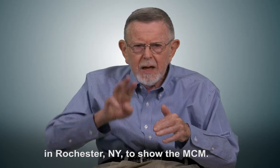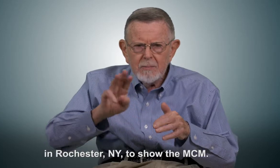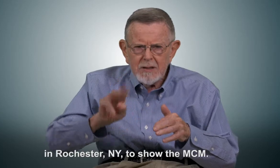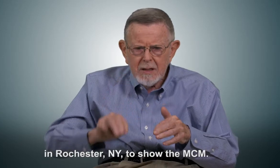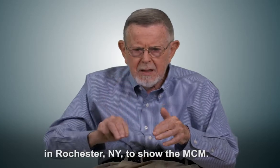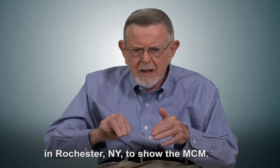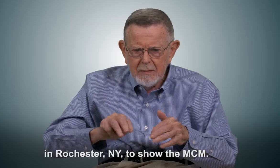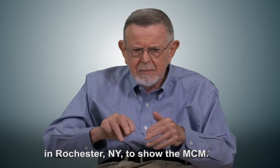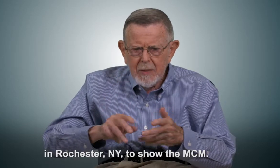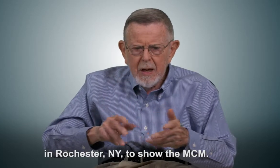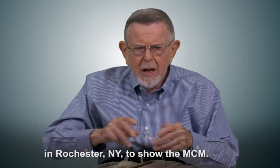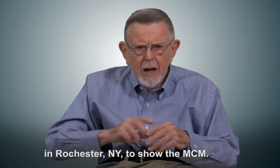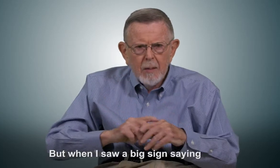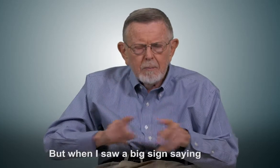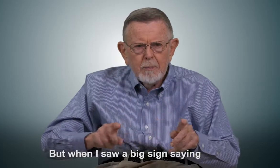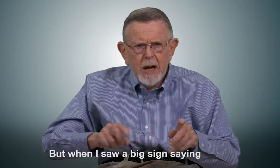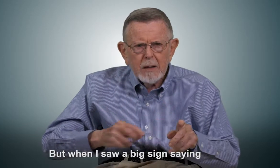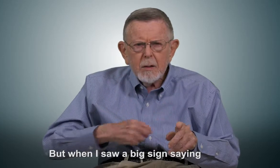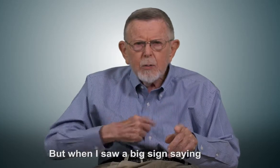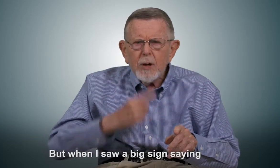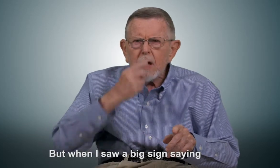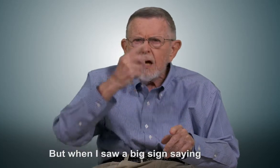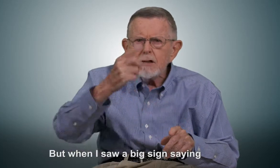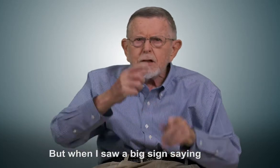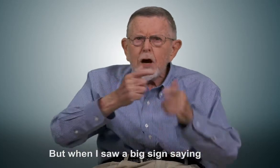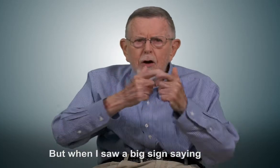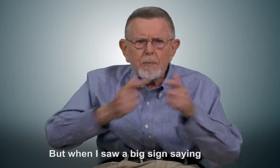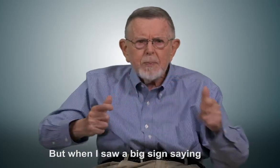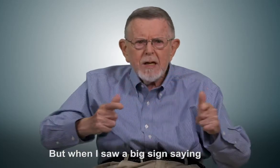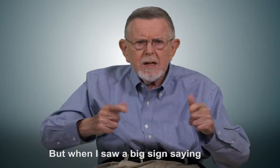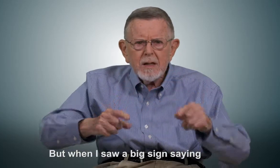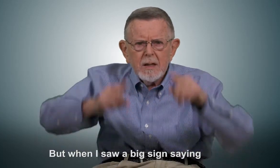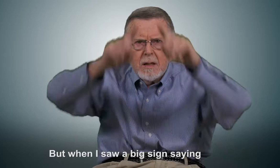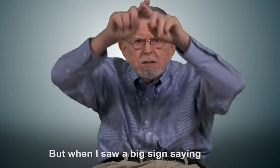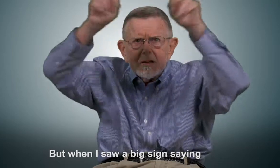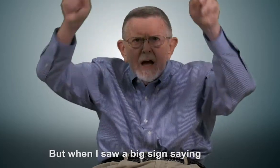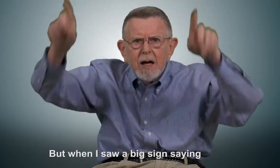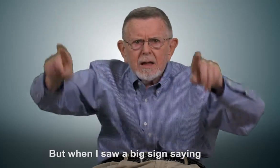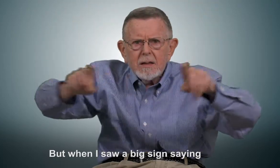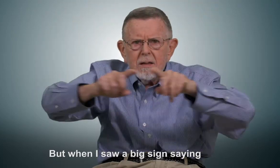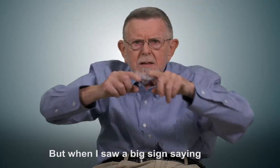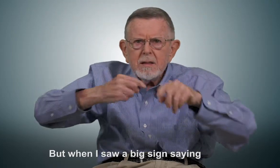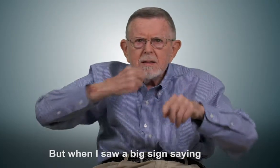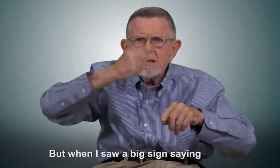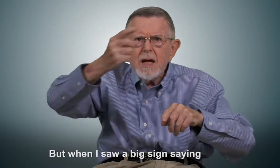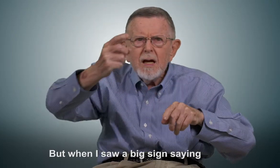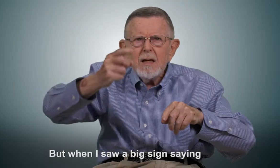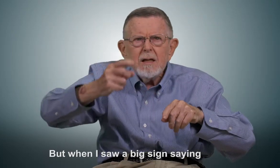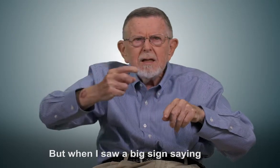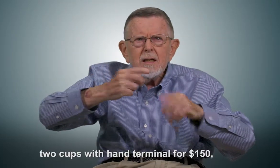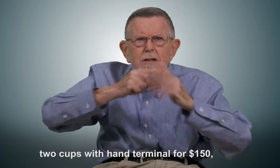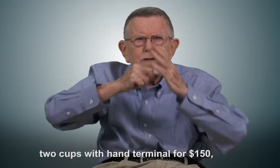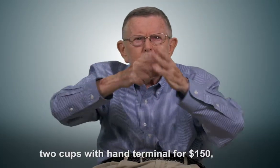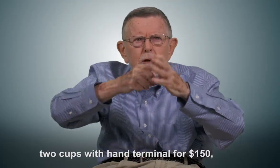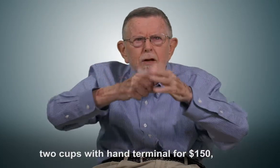MCM card. But, when I saw a big sign saying, showing